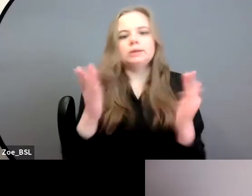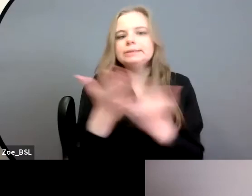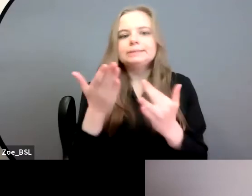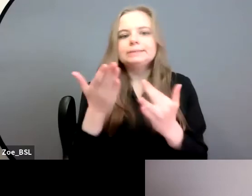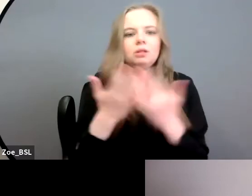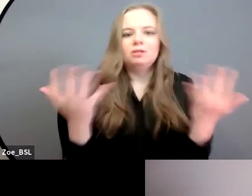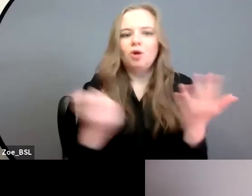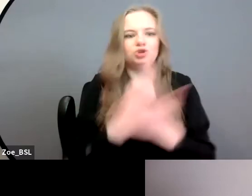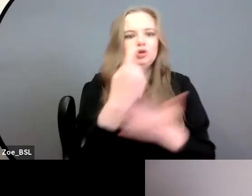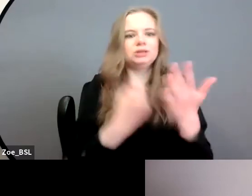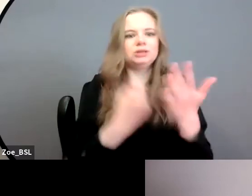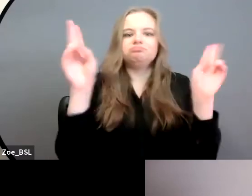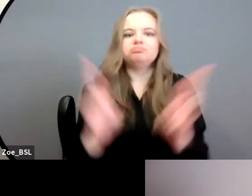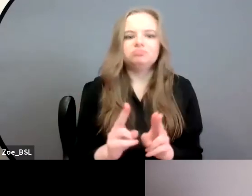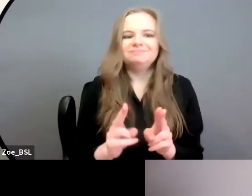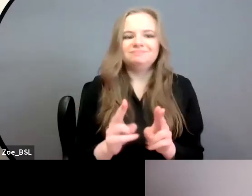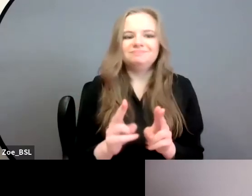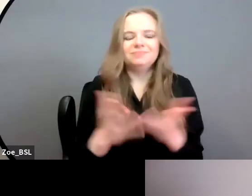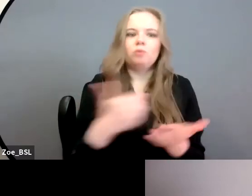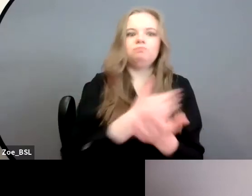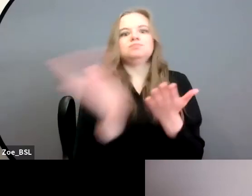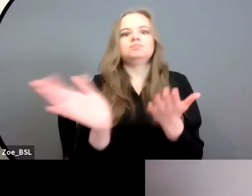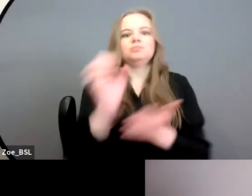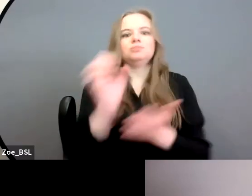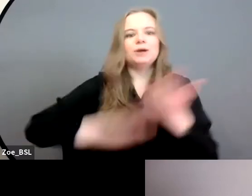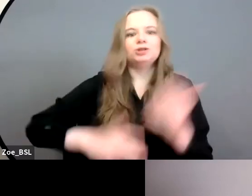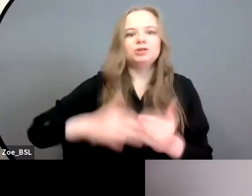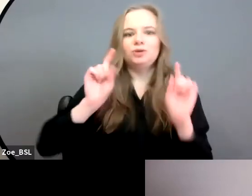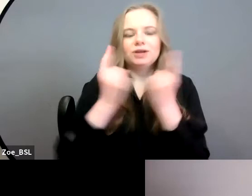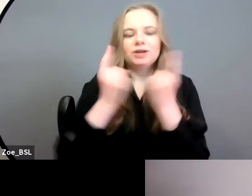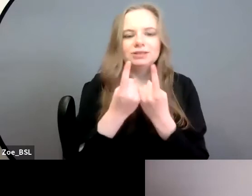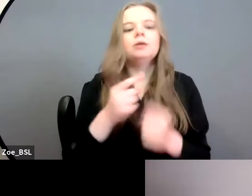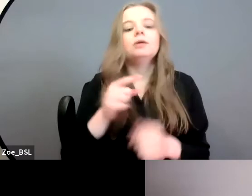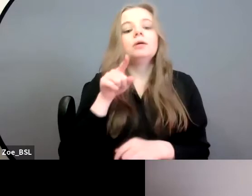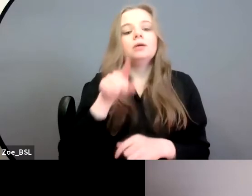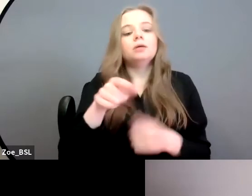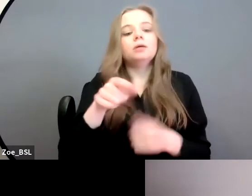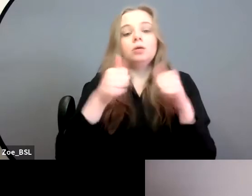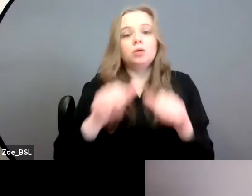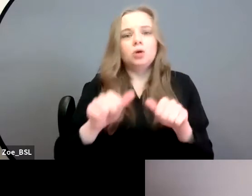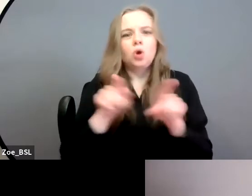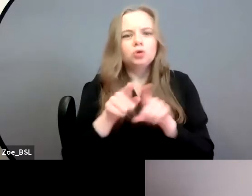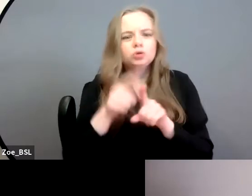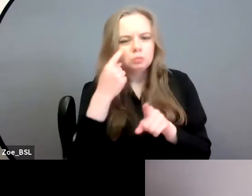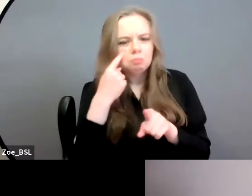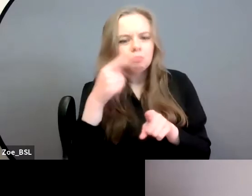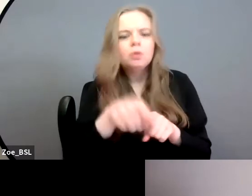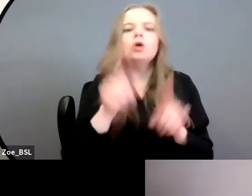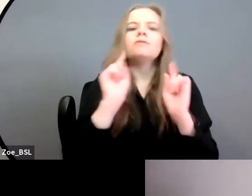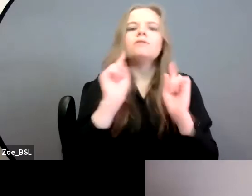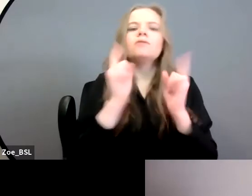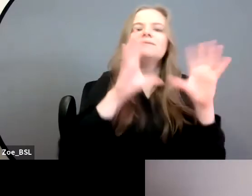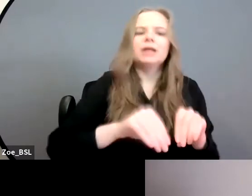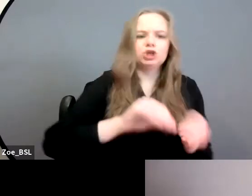for students to engage in that full range of life, of student life, but also then looking into transition to employment.